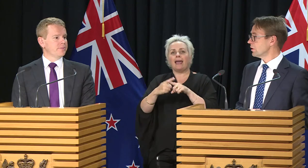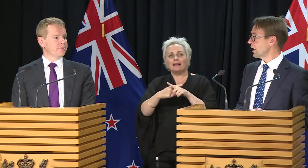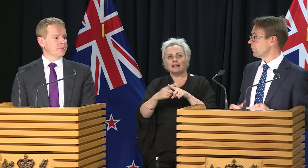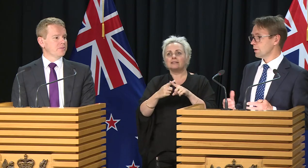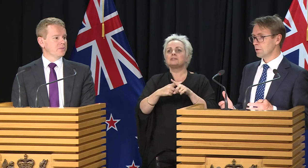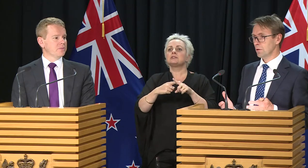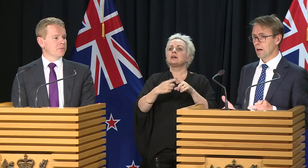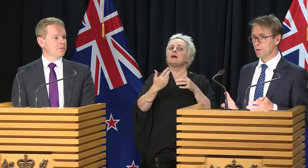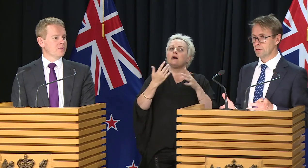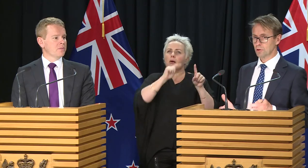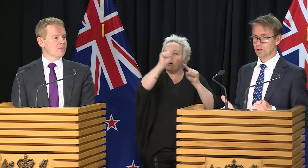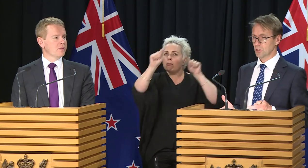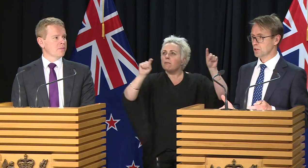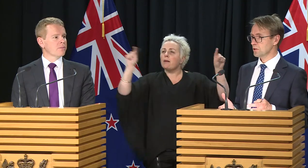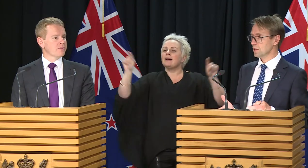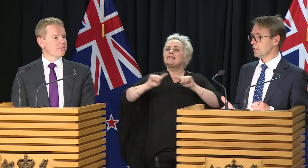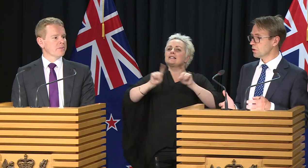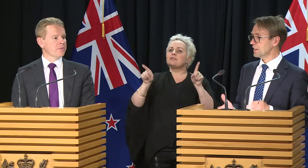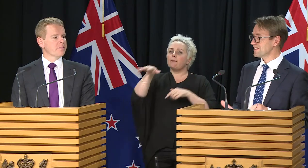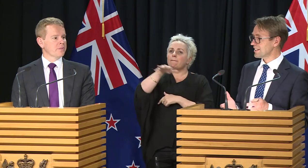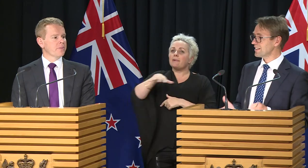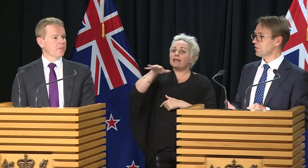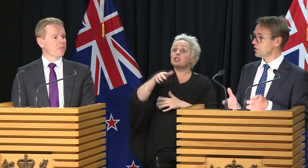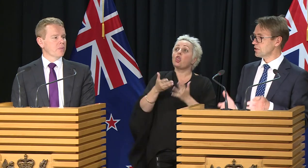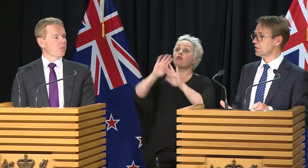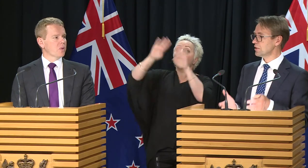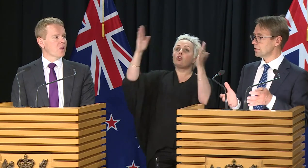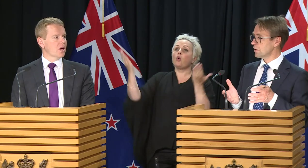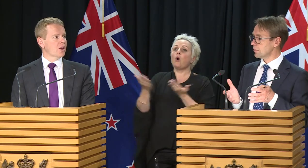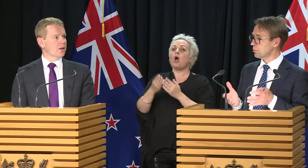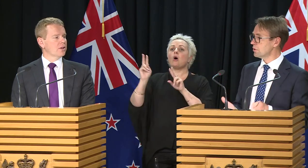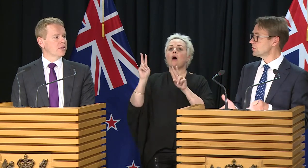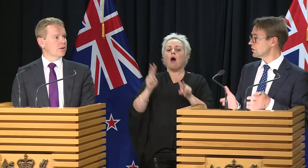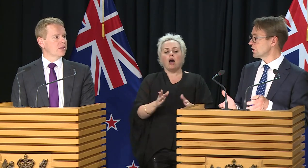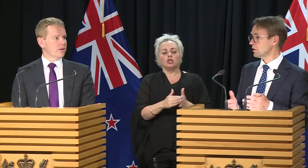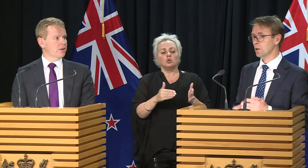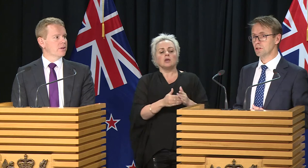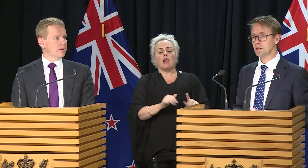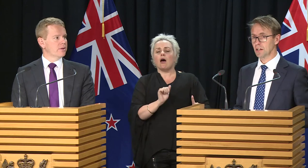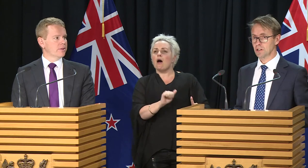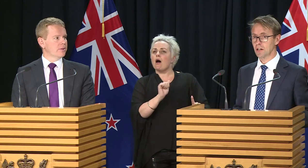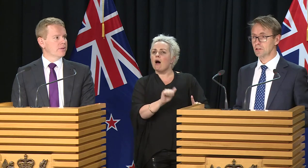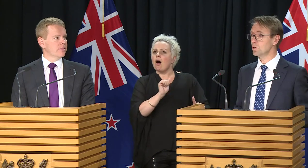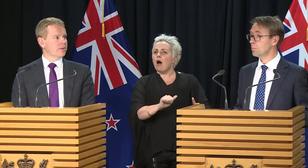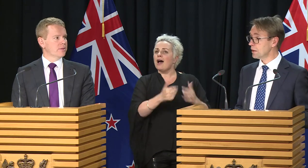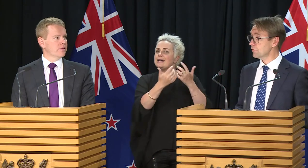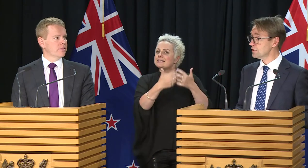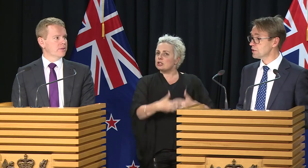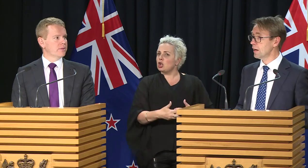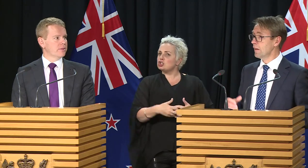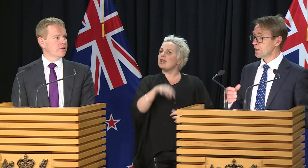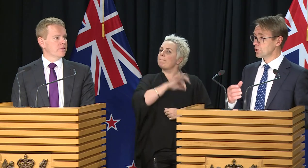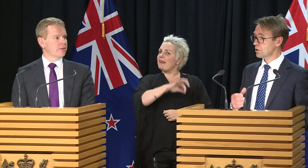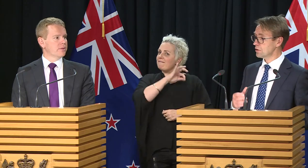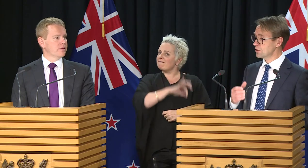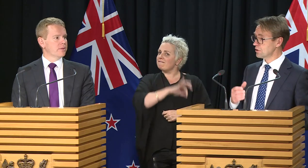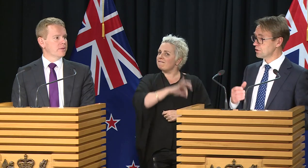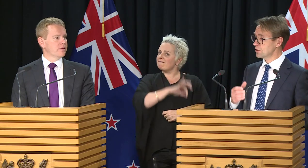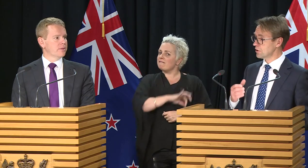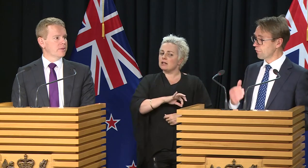So there are other jurisdictions that are looking and seeing that this is an approach and a technology that actually has real benefits.